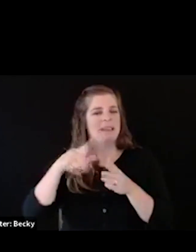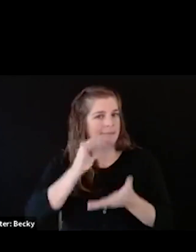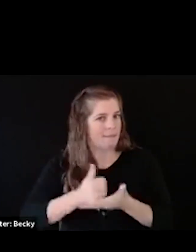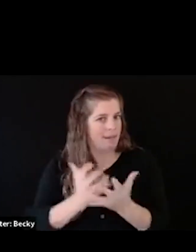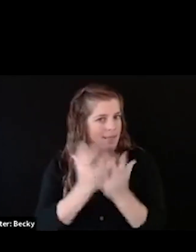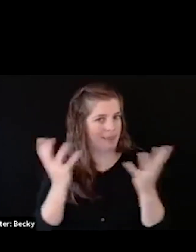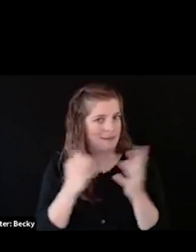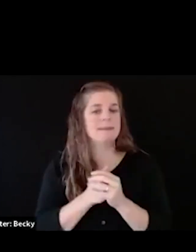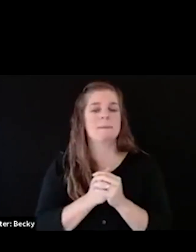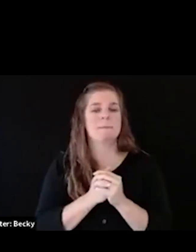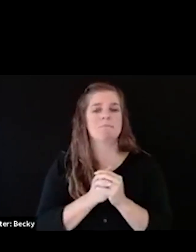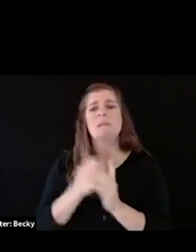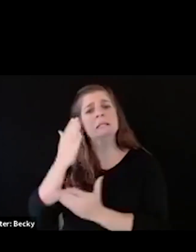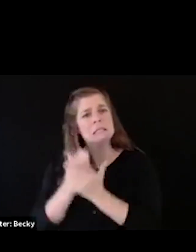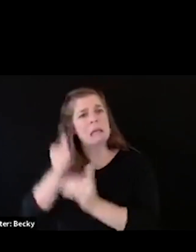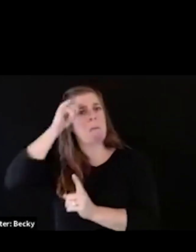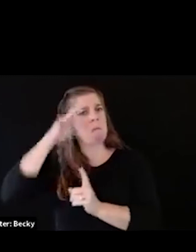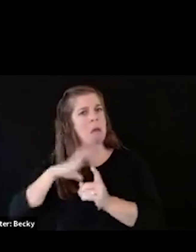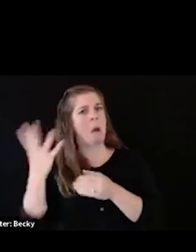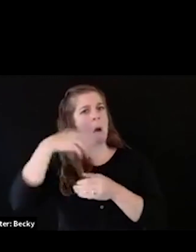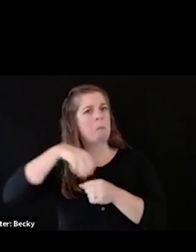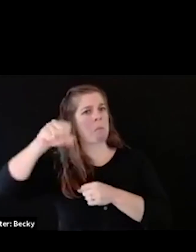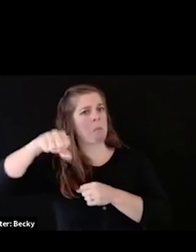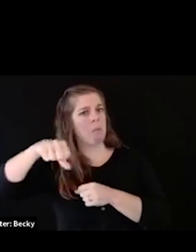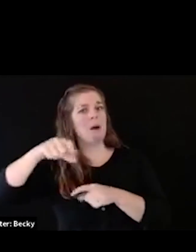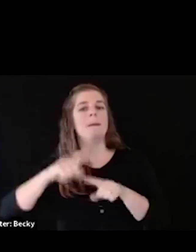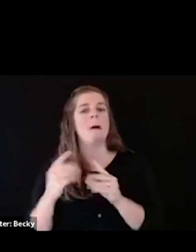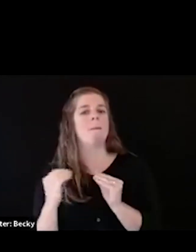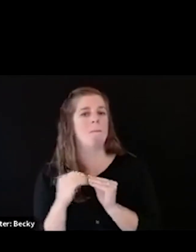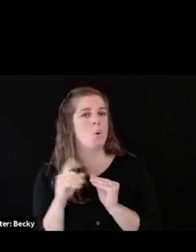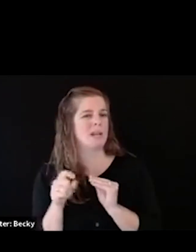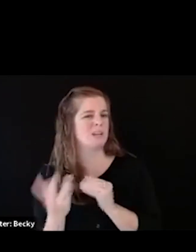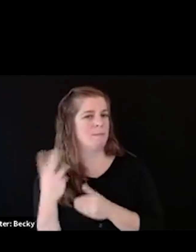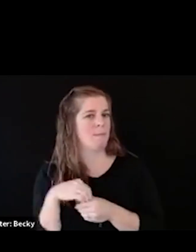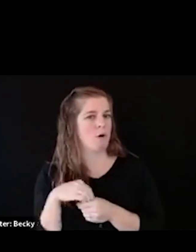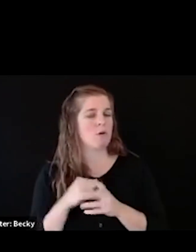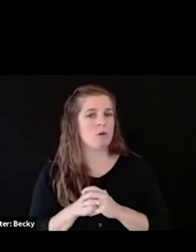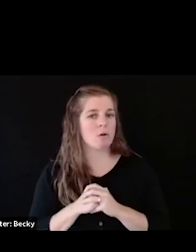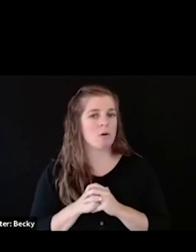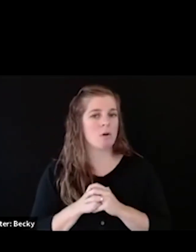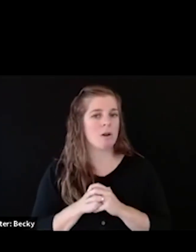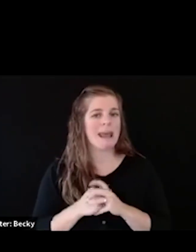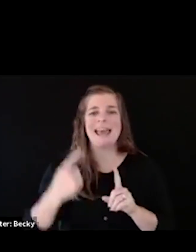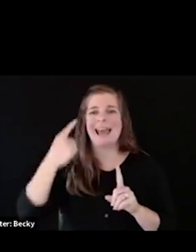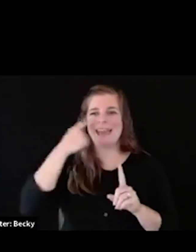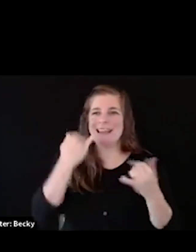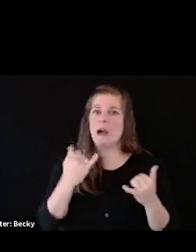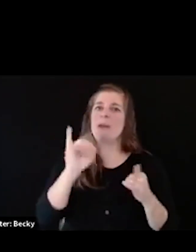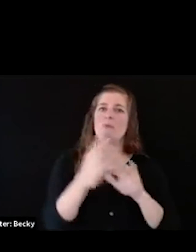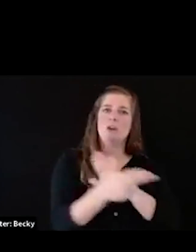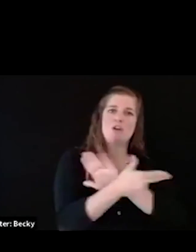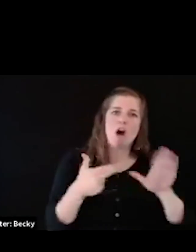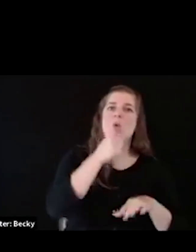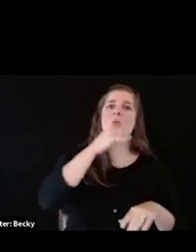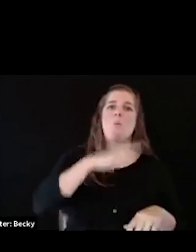been part of that, but nowhere near the number of men that should be involved. And I think the fact of calling these issues women's issues is part of that problem. If we want to